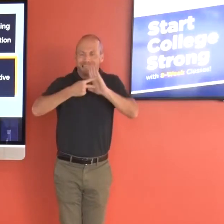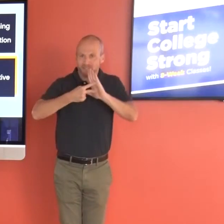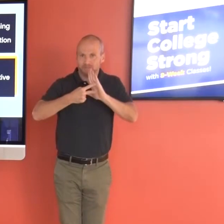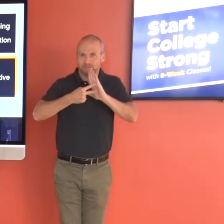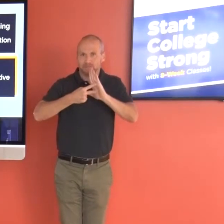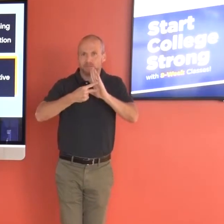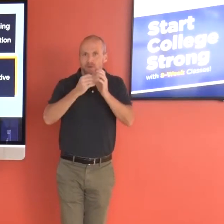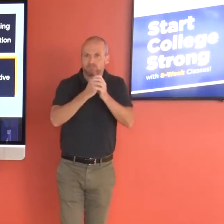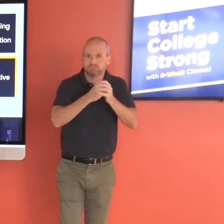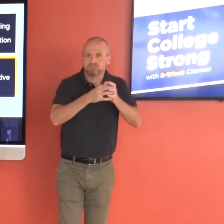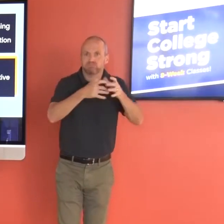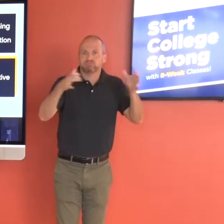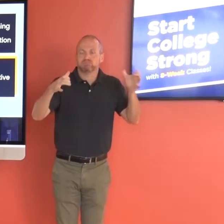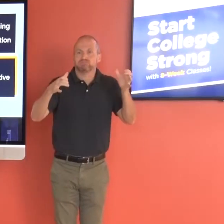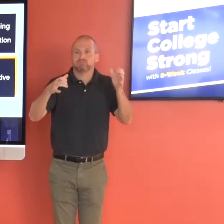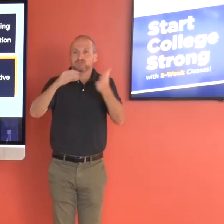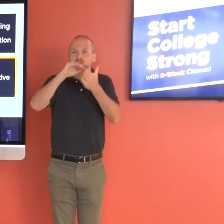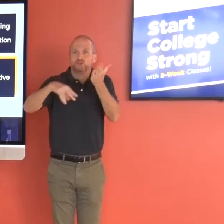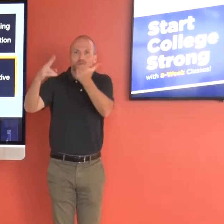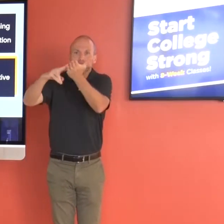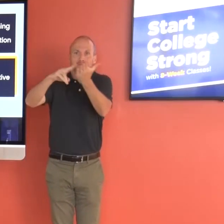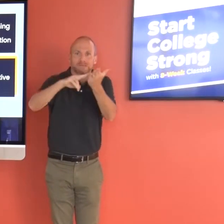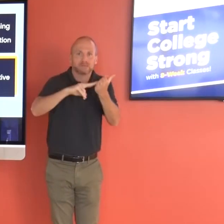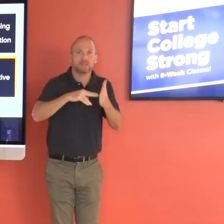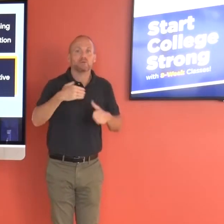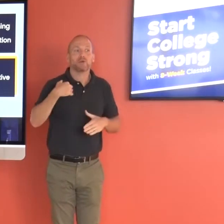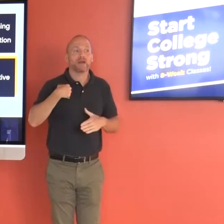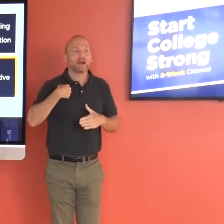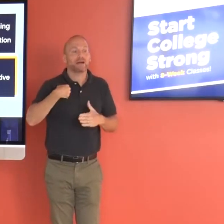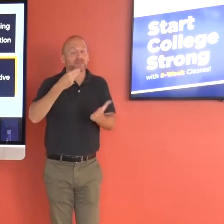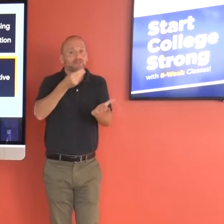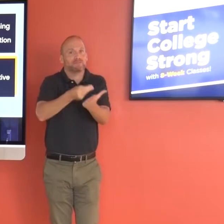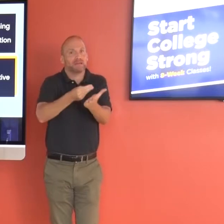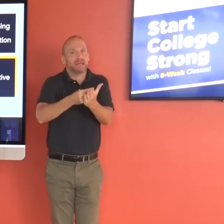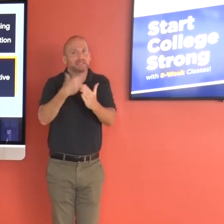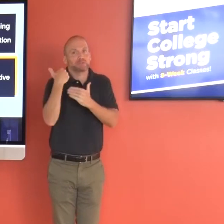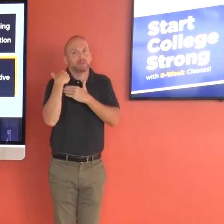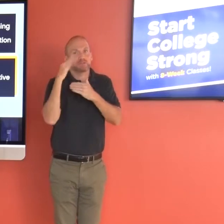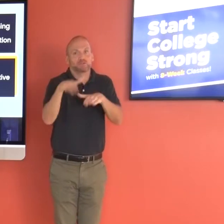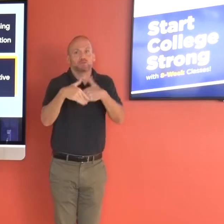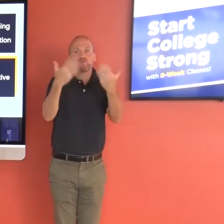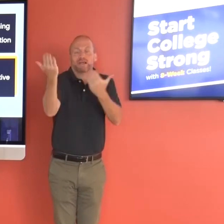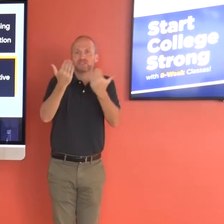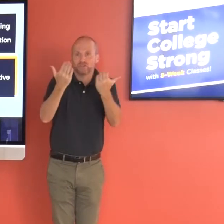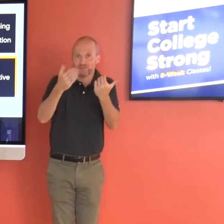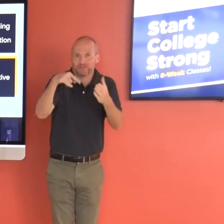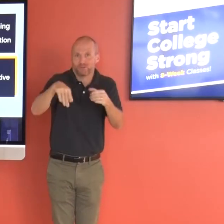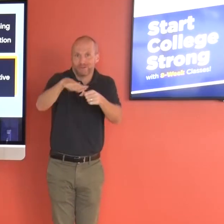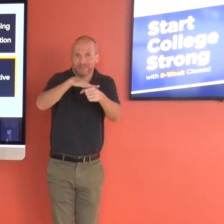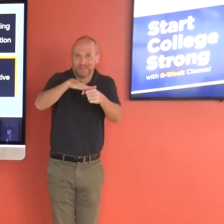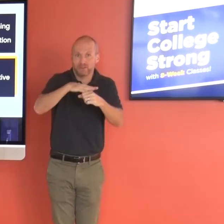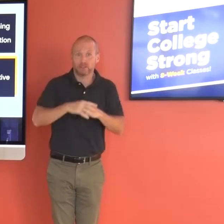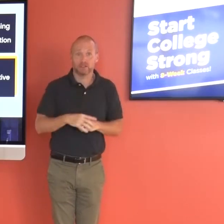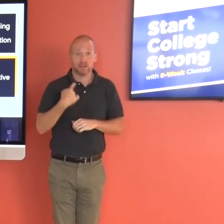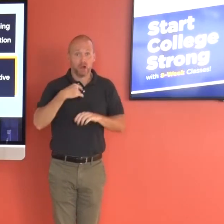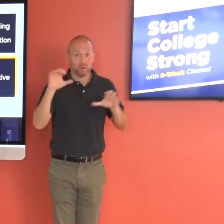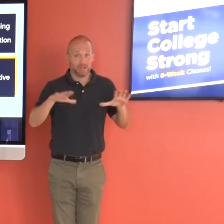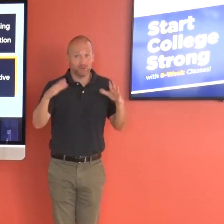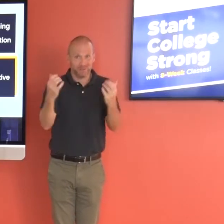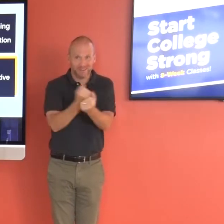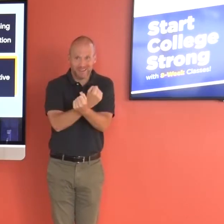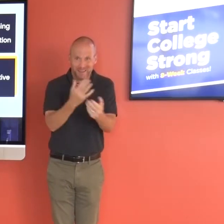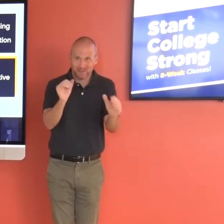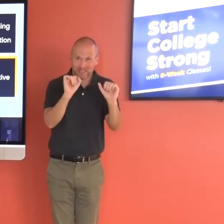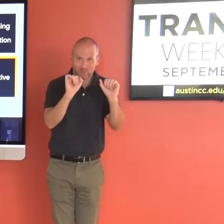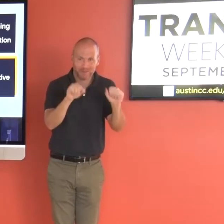expanding our enrollment efforts? So we have a fiduciary responsibility to serve our service area. Are we doing absolutely everything